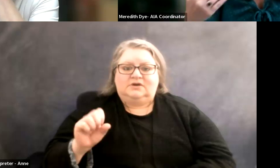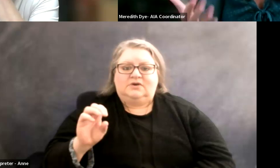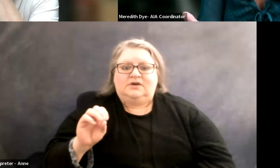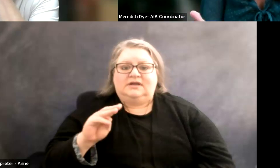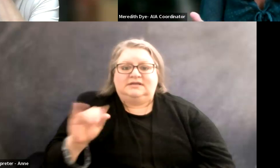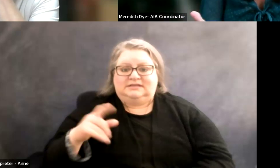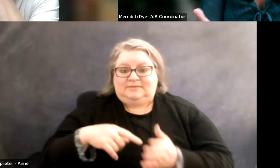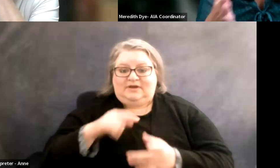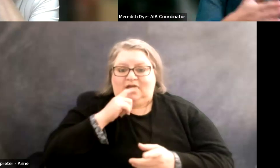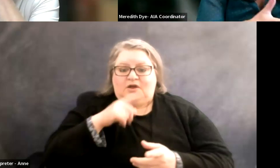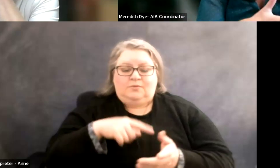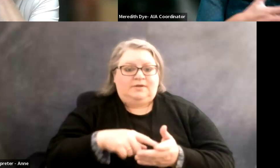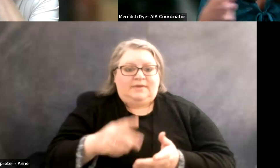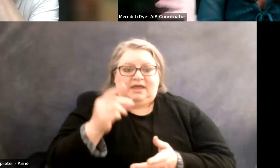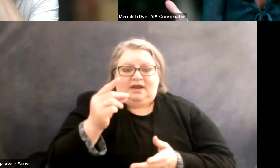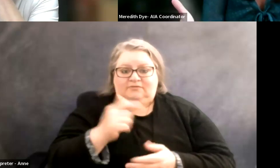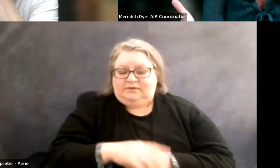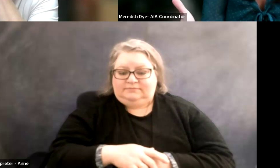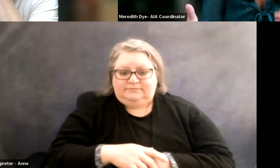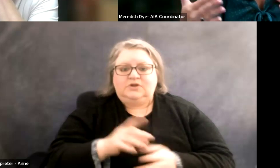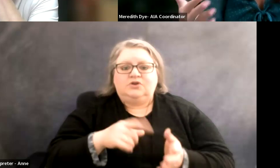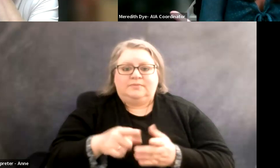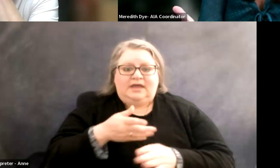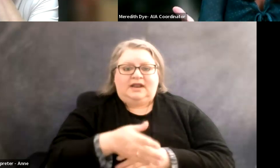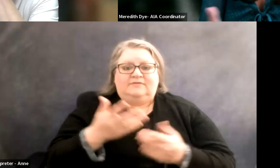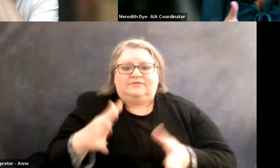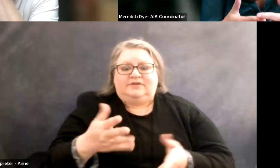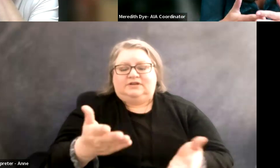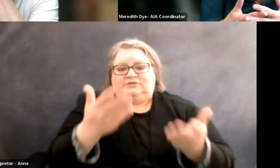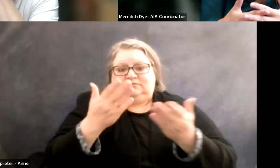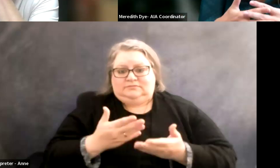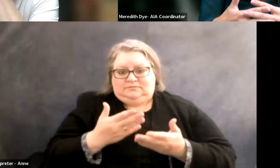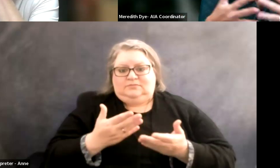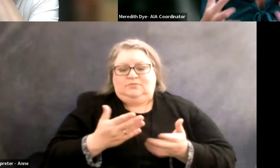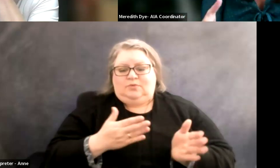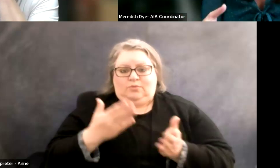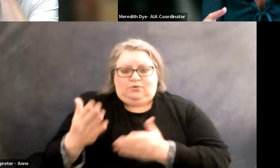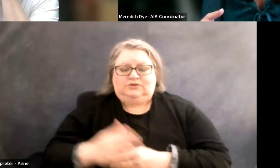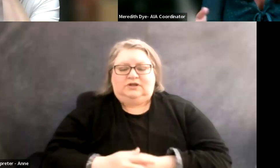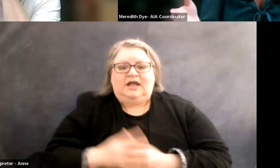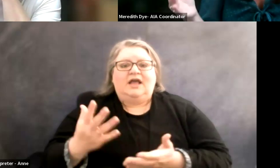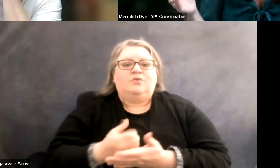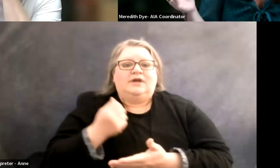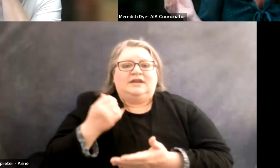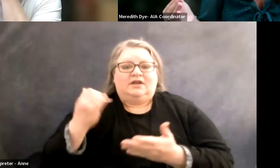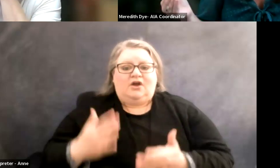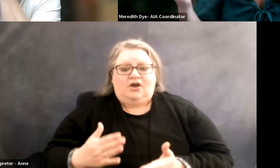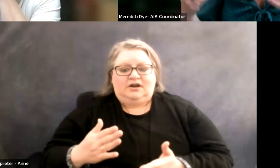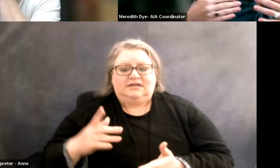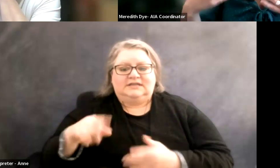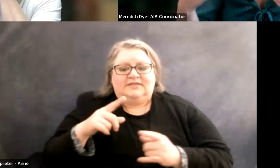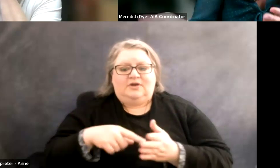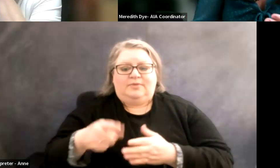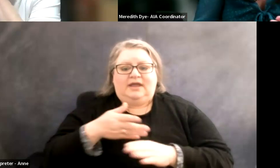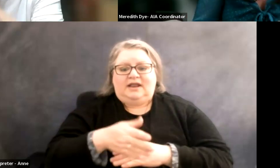semifinalists don't get paid up front. You get paid after you submit your proposal. Winning artists, they get